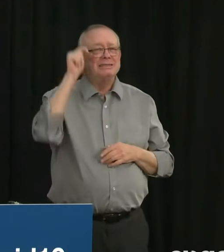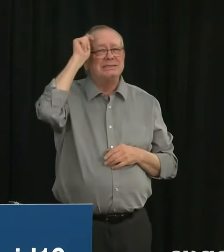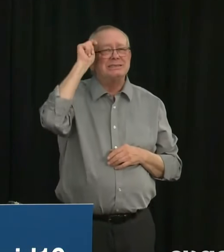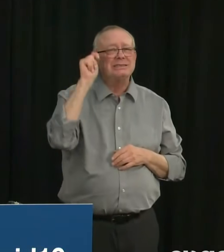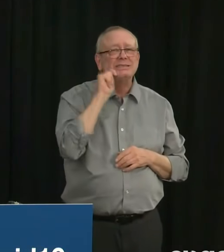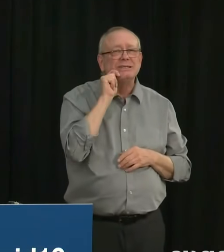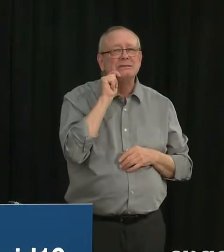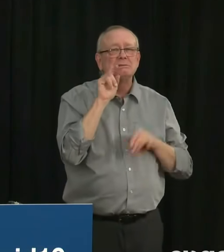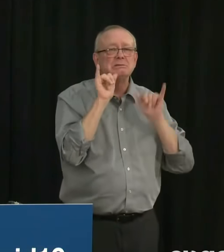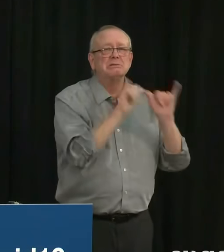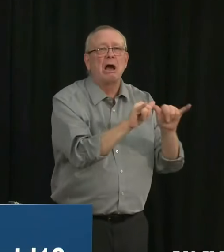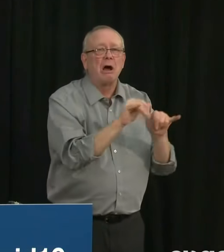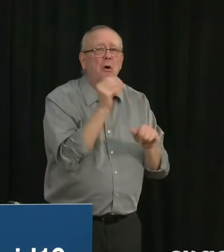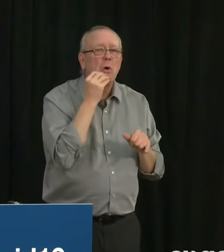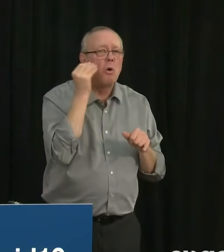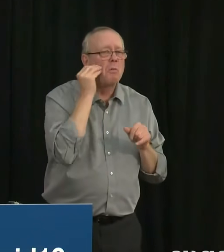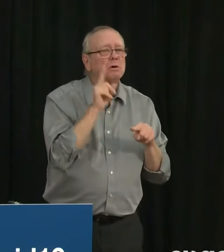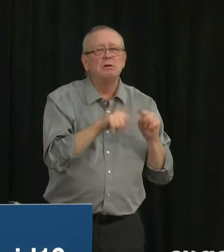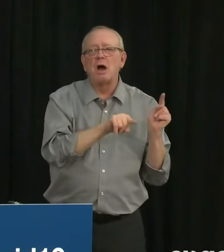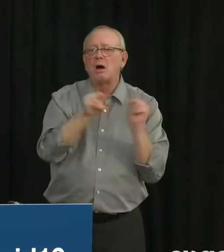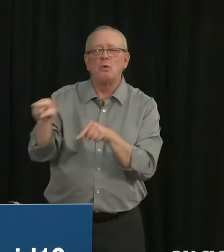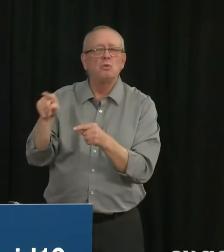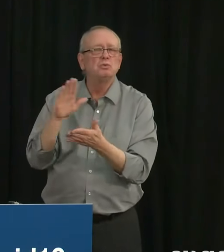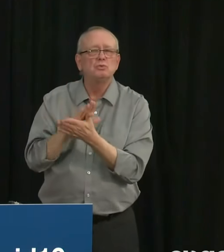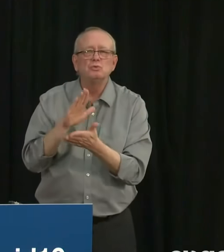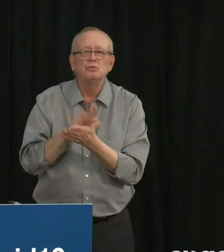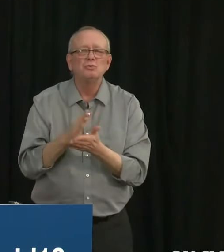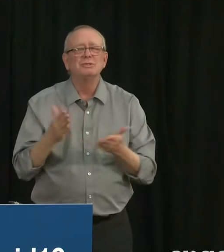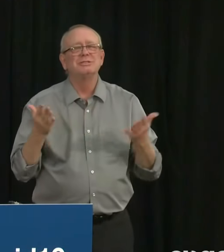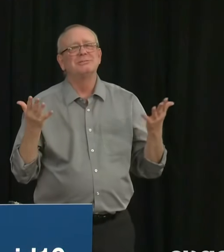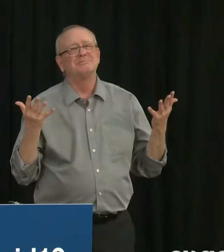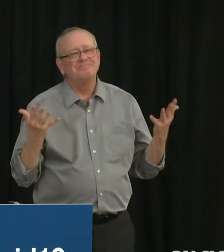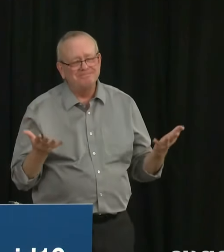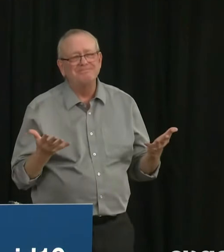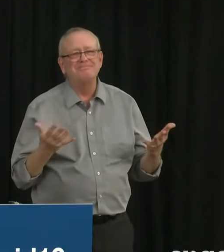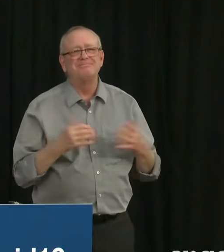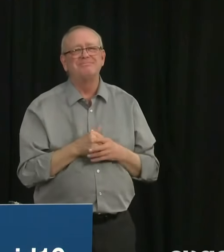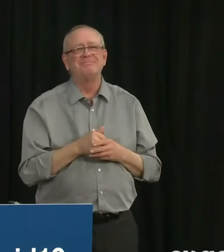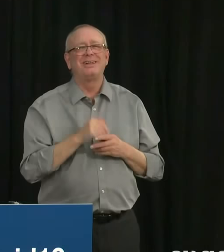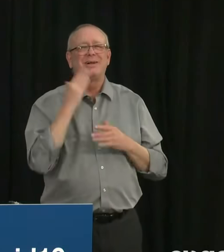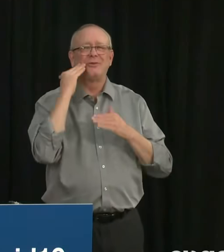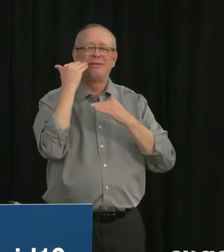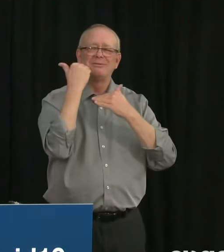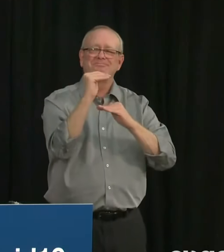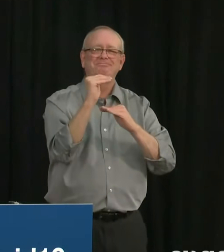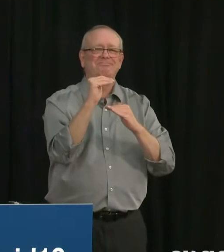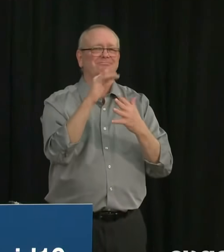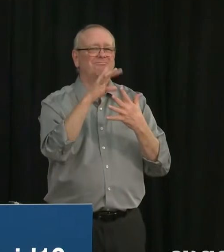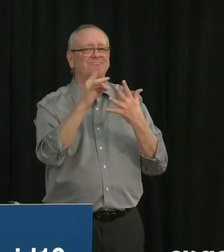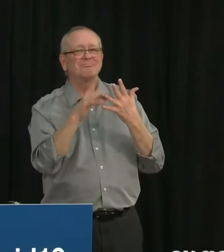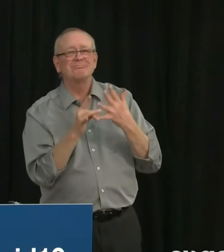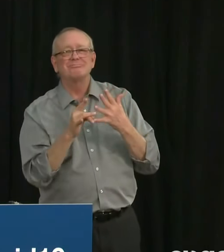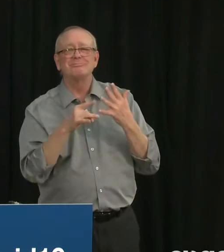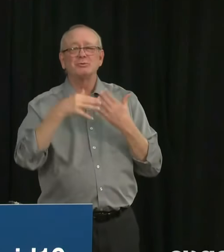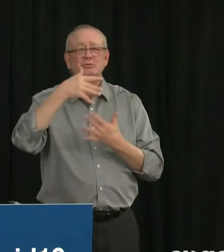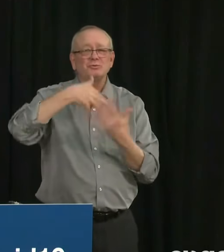school. It is difficult and can be lonely to have fewer options to socialize, shop, or be